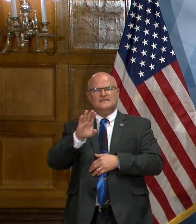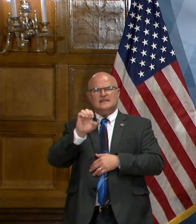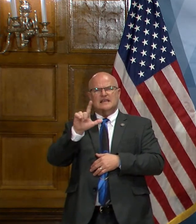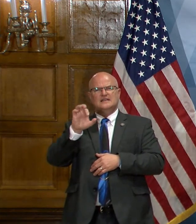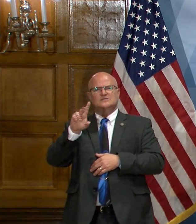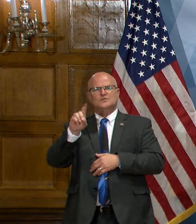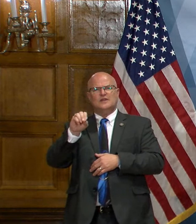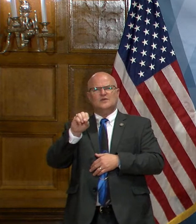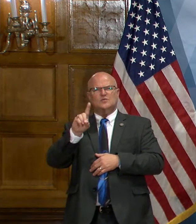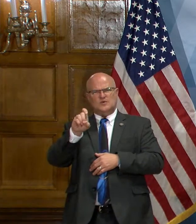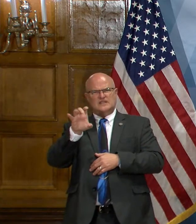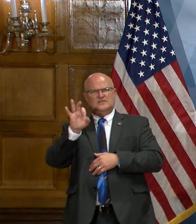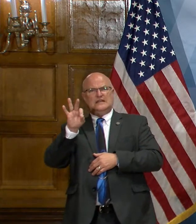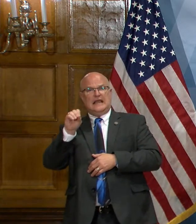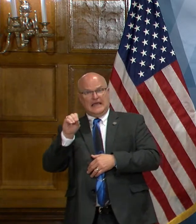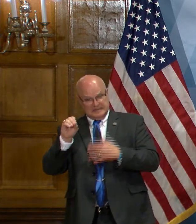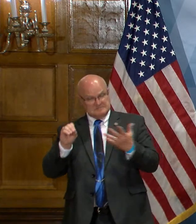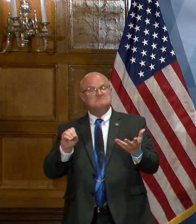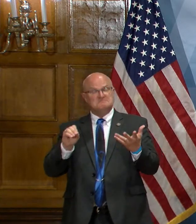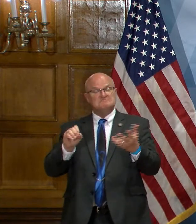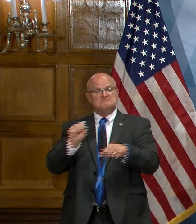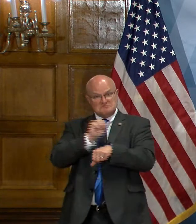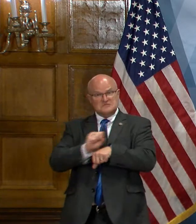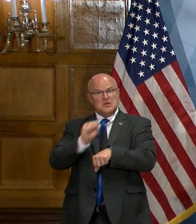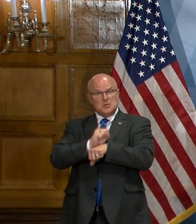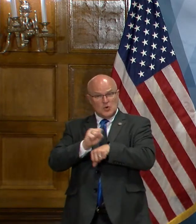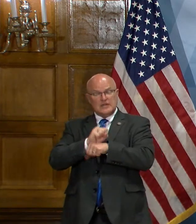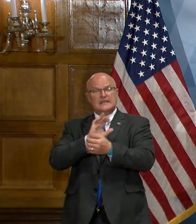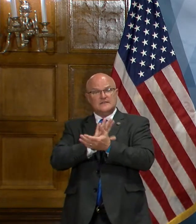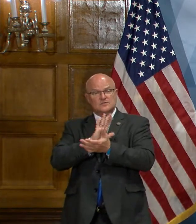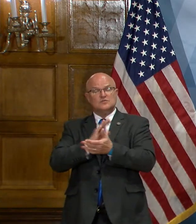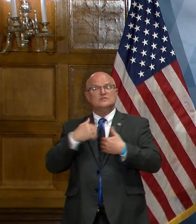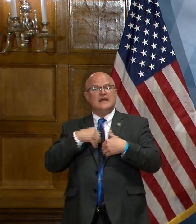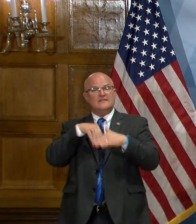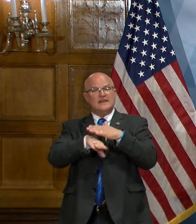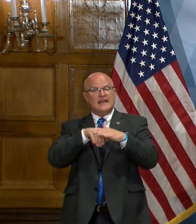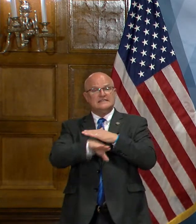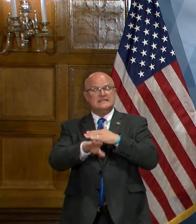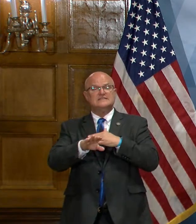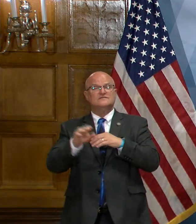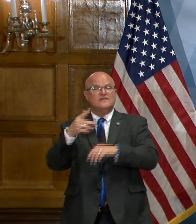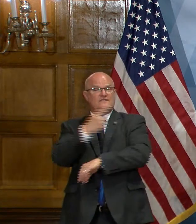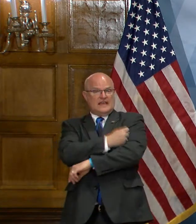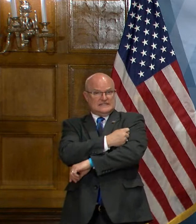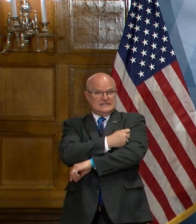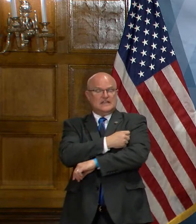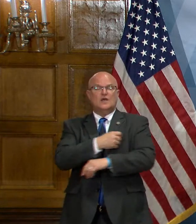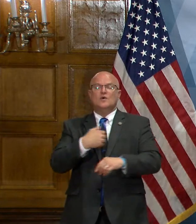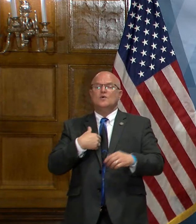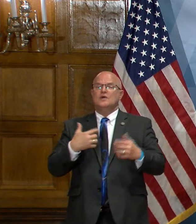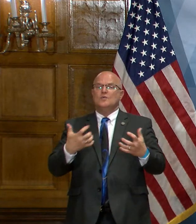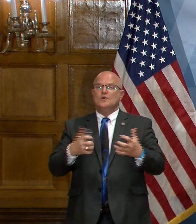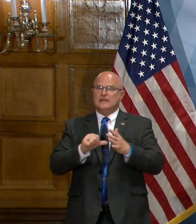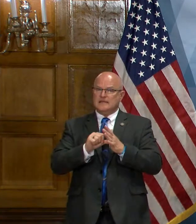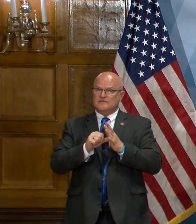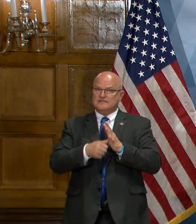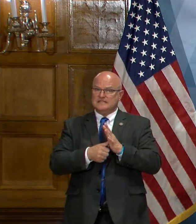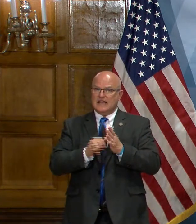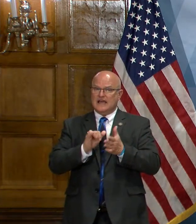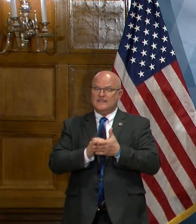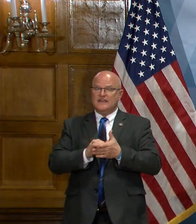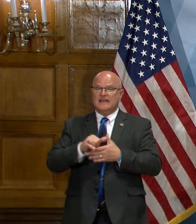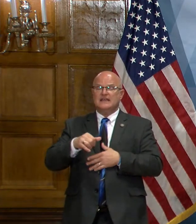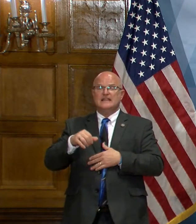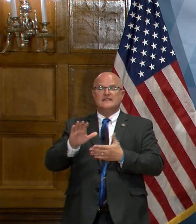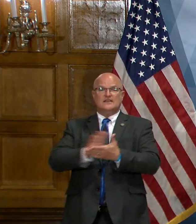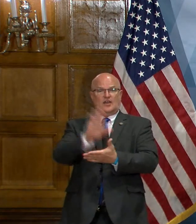190. And so they're working in the schools to have access to the vaccines. We want to also emphasize that to